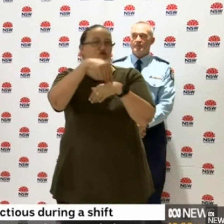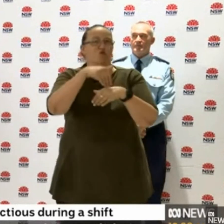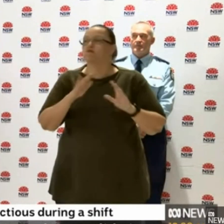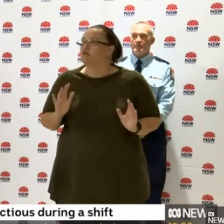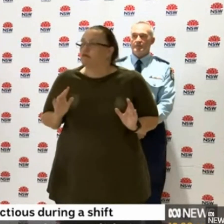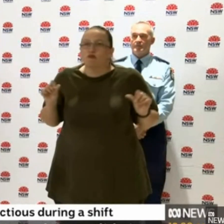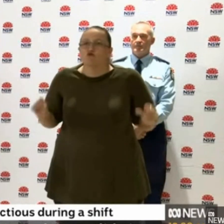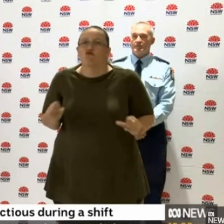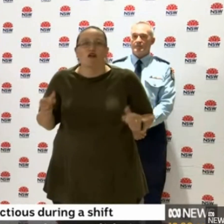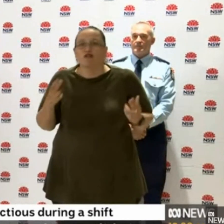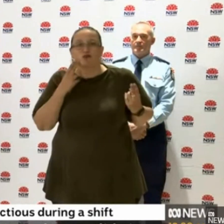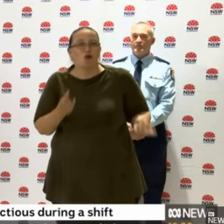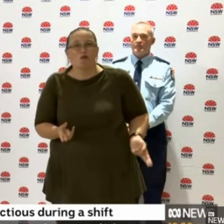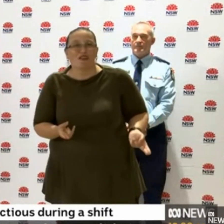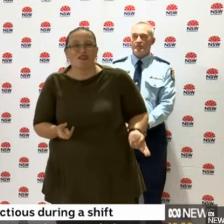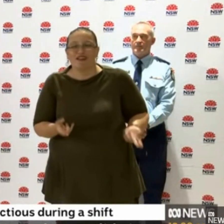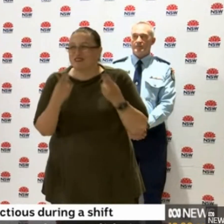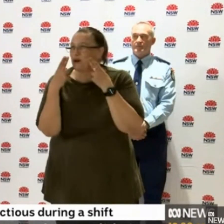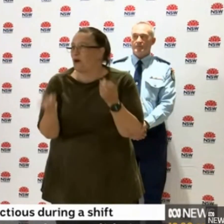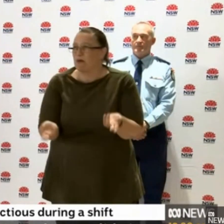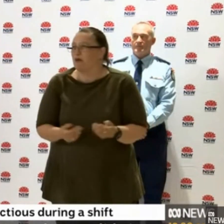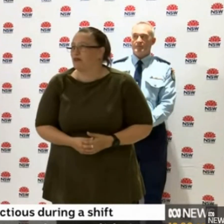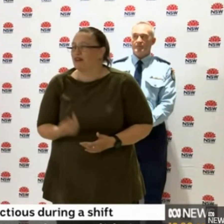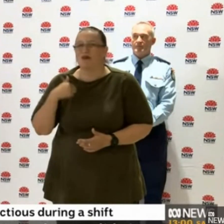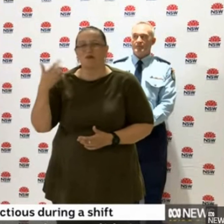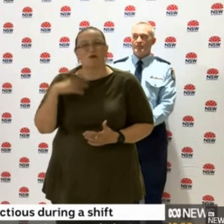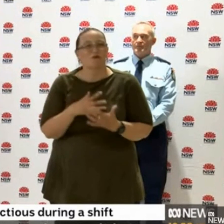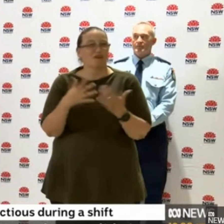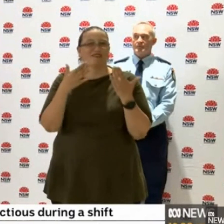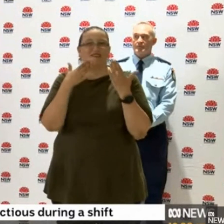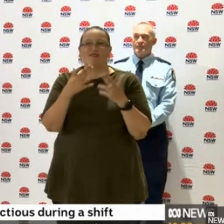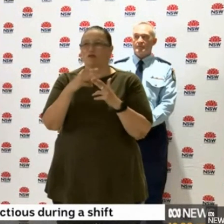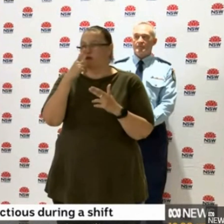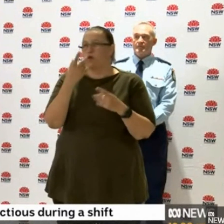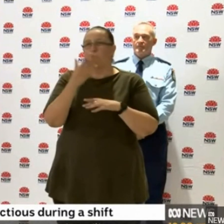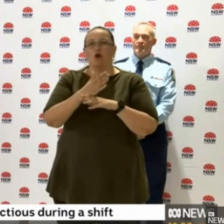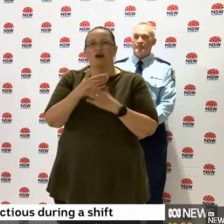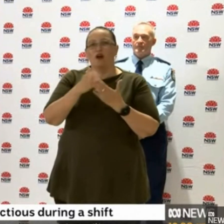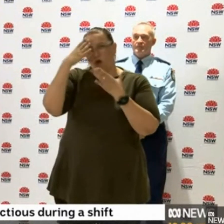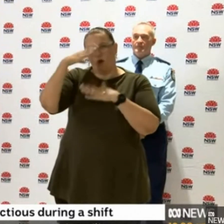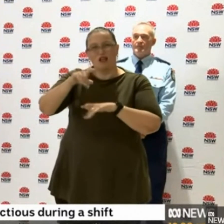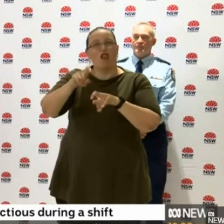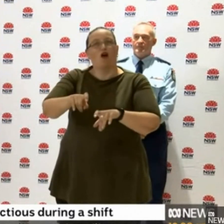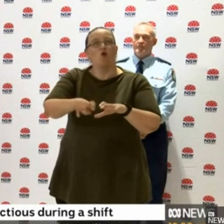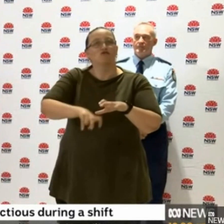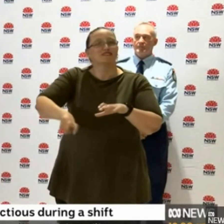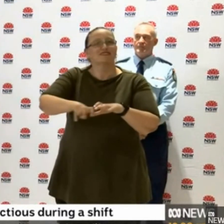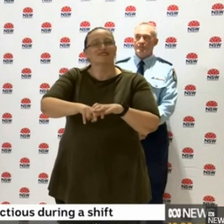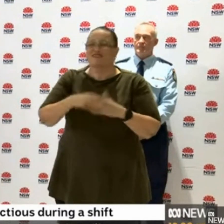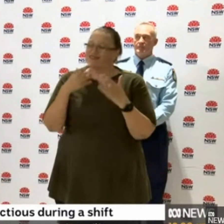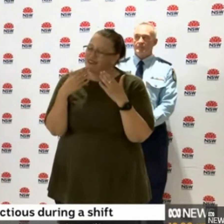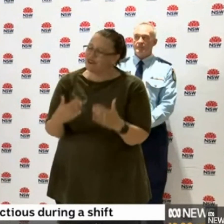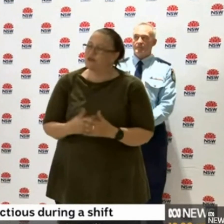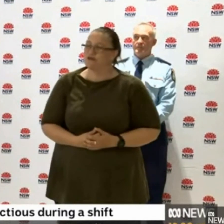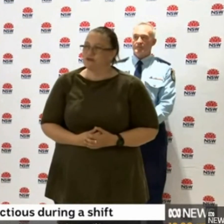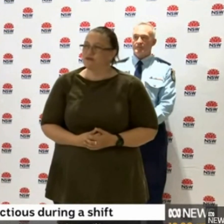We'll just manage it, and we'll continue to manage it. I want to thank the people who work in our quarantine system.